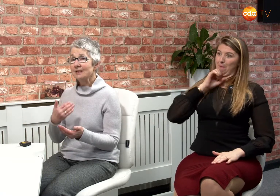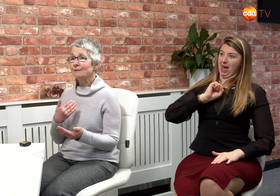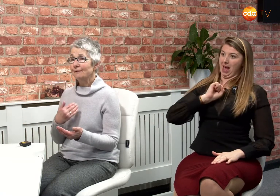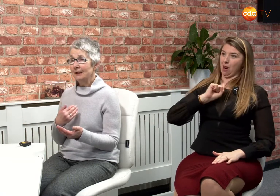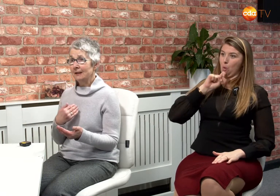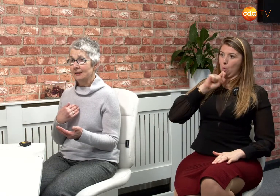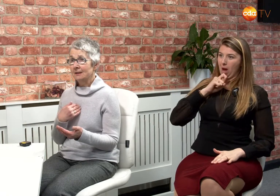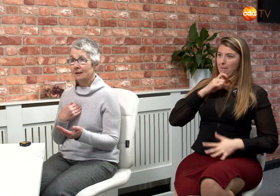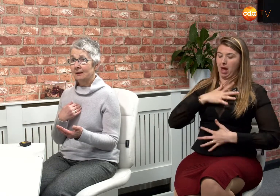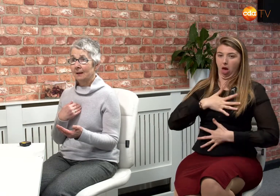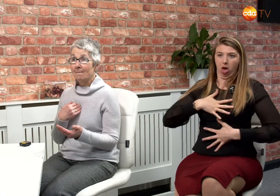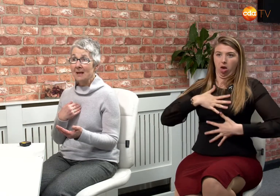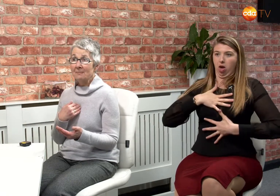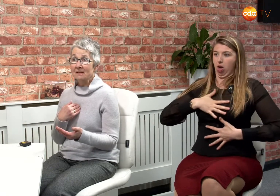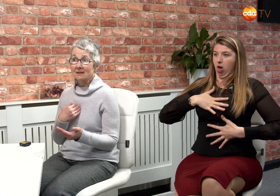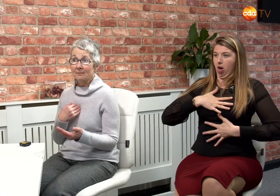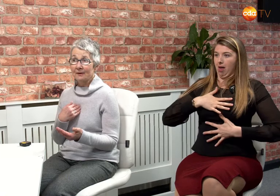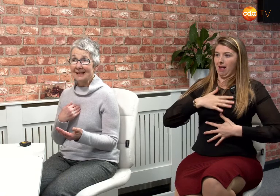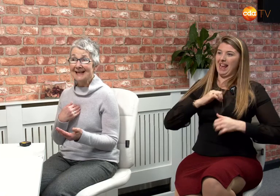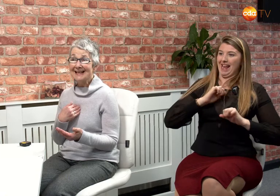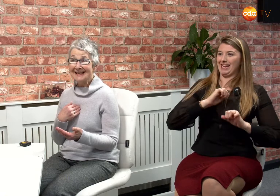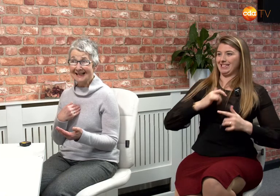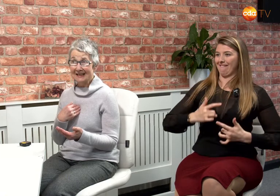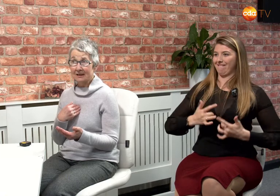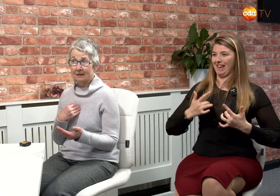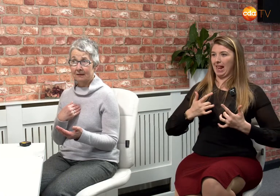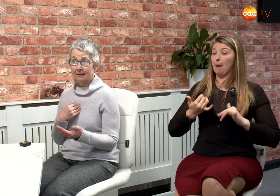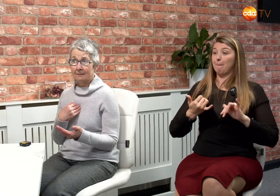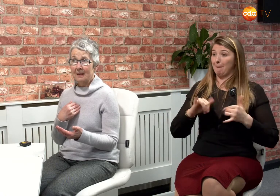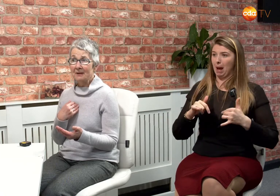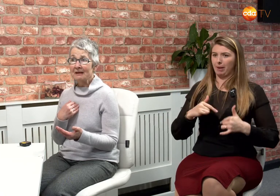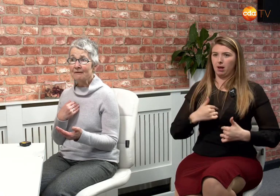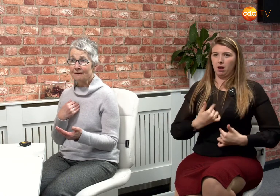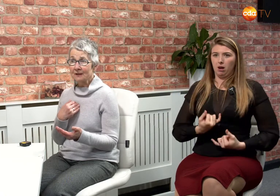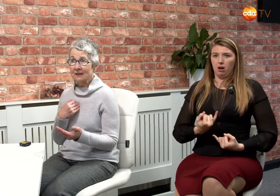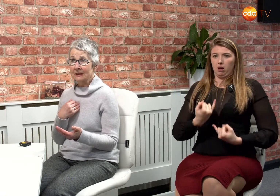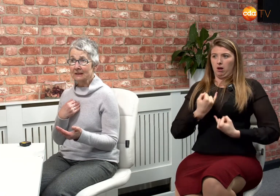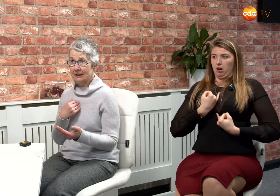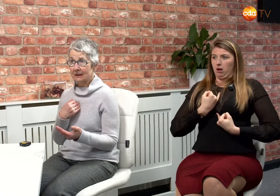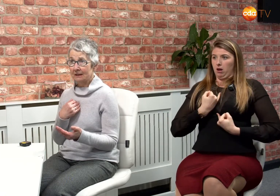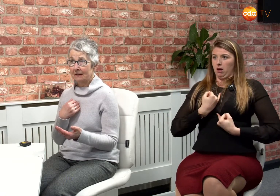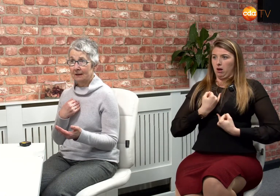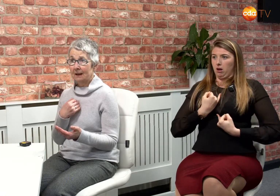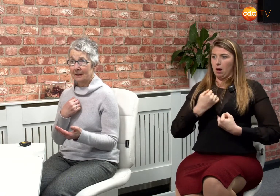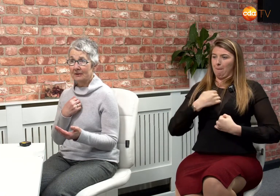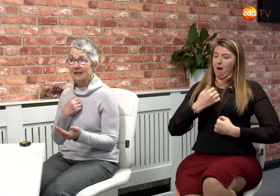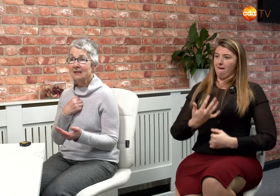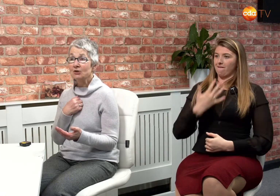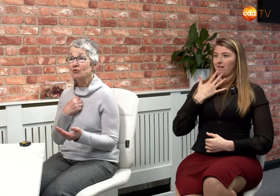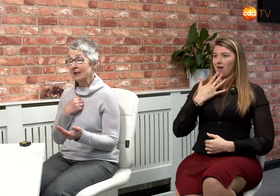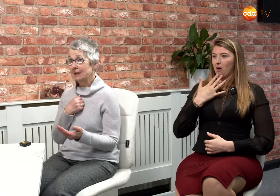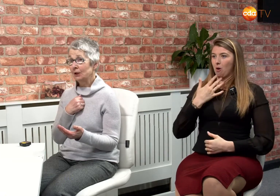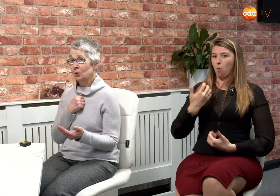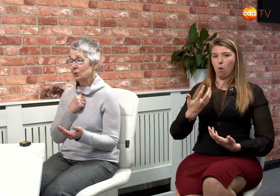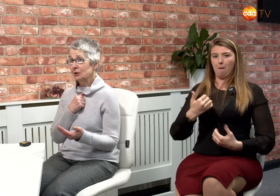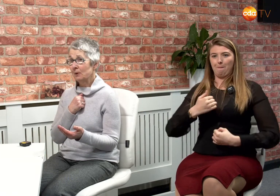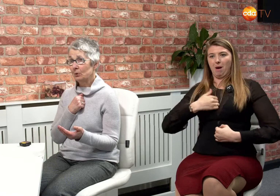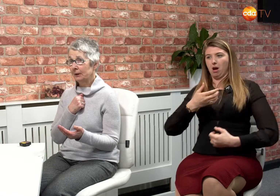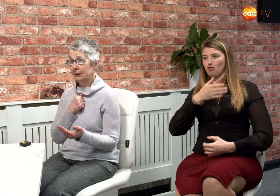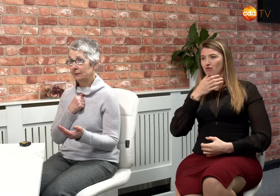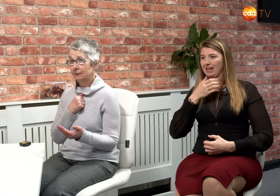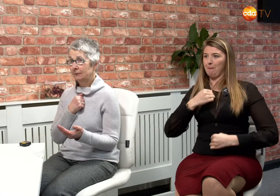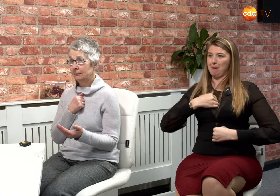Think about his feelings. Maybe it's something he did. Maybe he feels guilty about his drinking